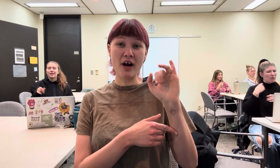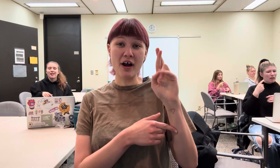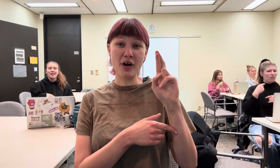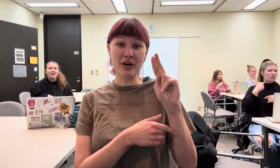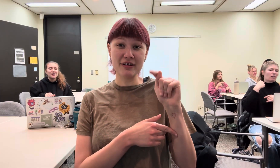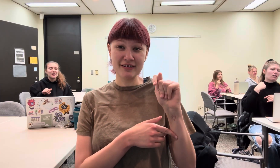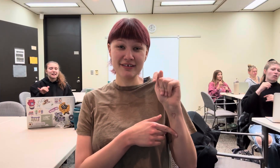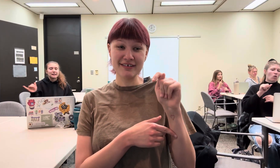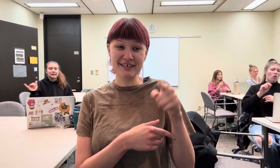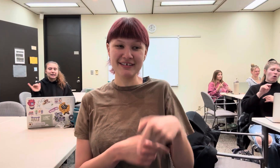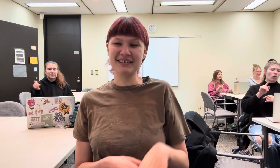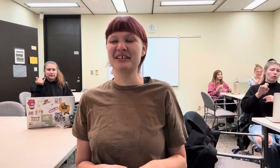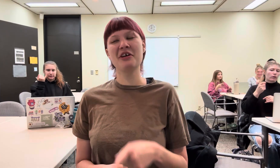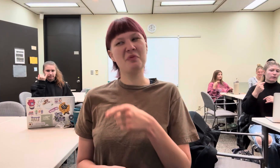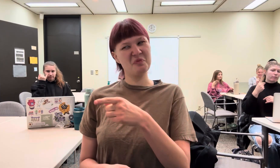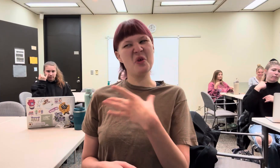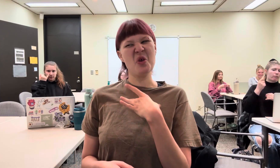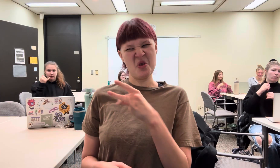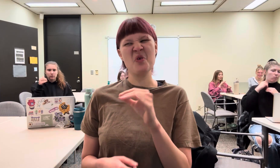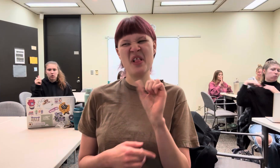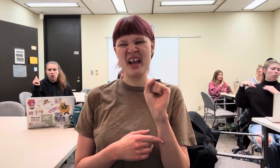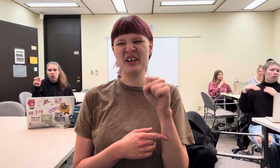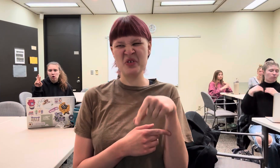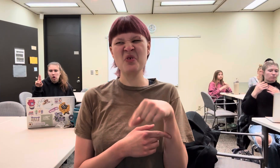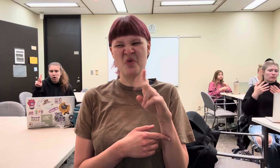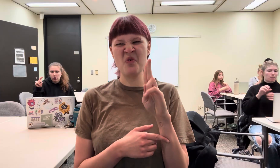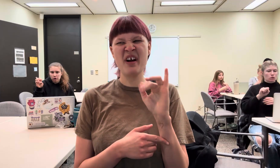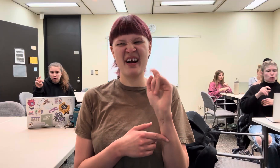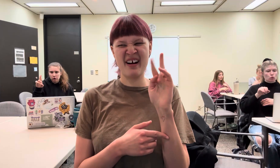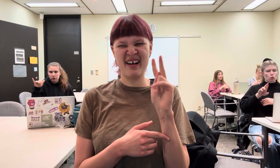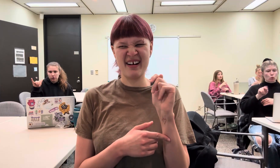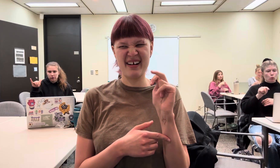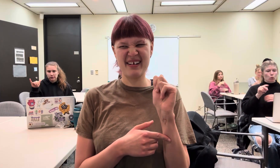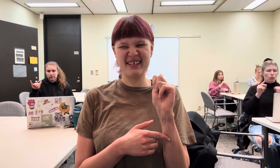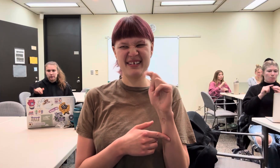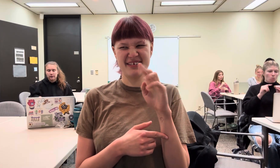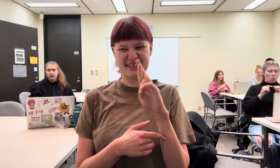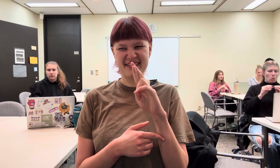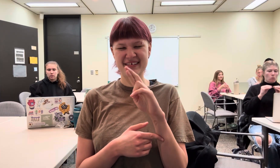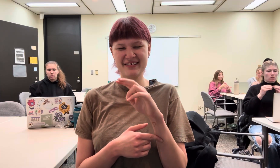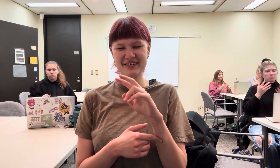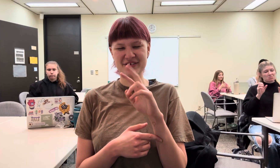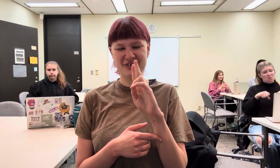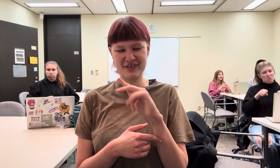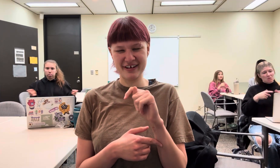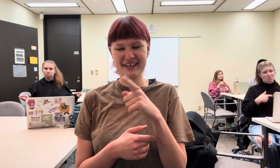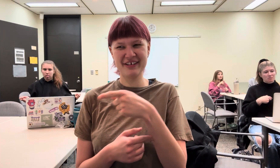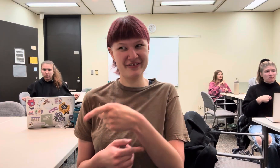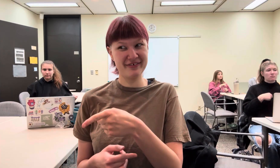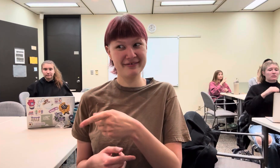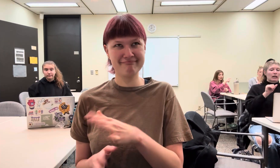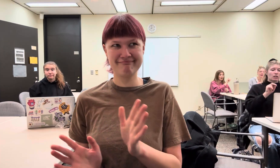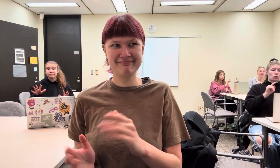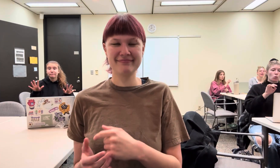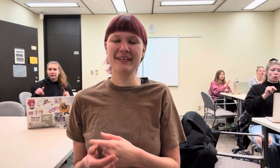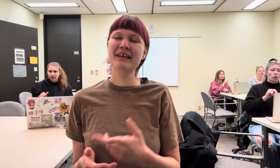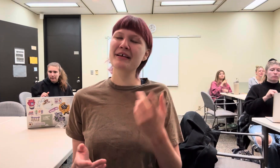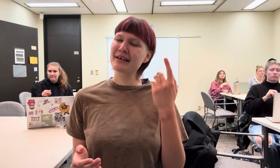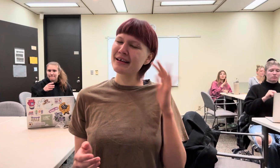squirting. You like horror, don't you? Yeah, Joshua, the squirting. Okay. Antonio? Like bleeding. Bleeding, right? So that's a good